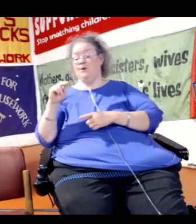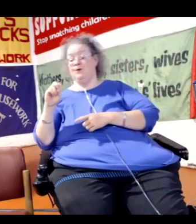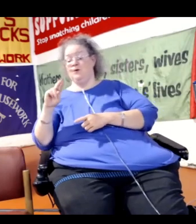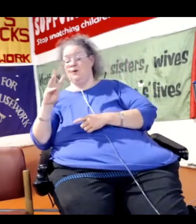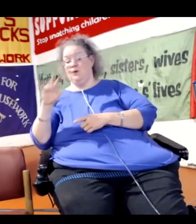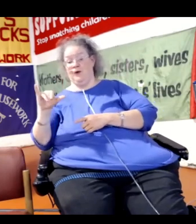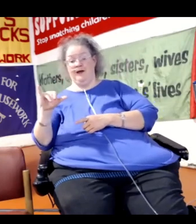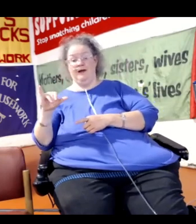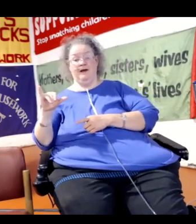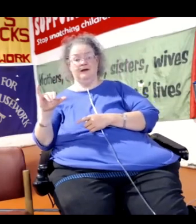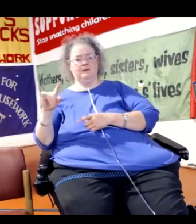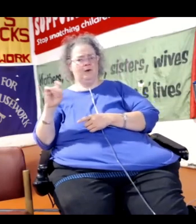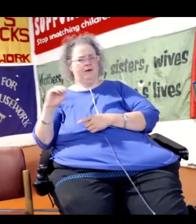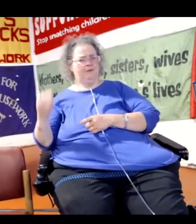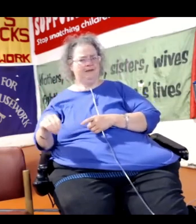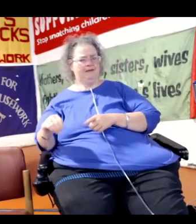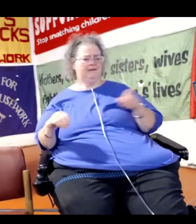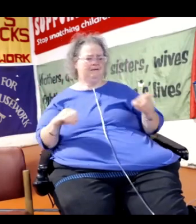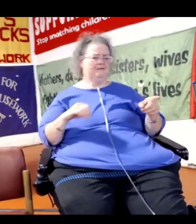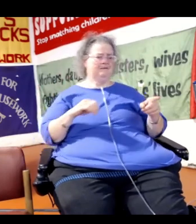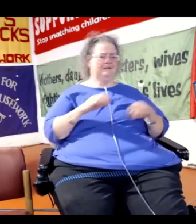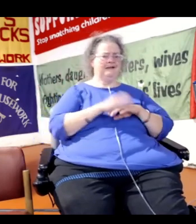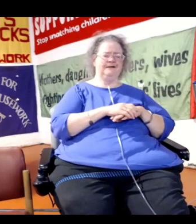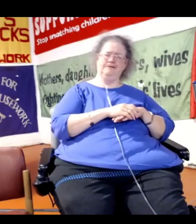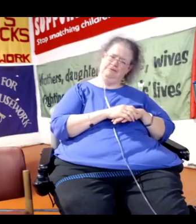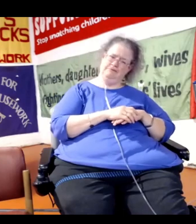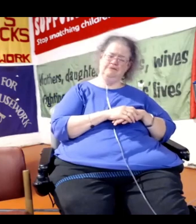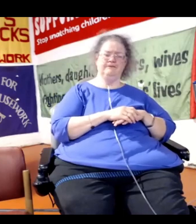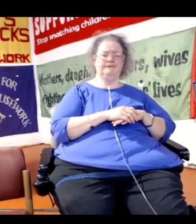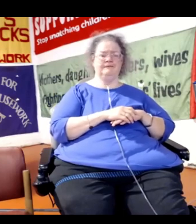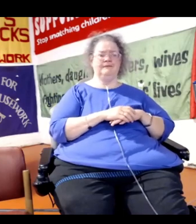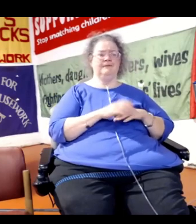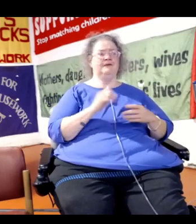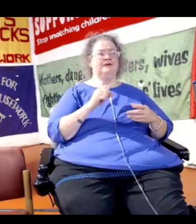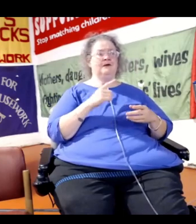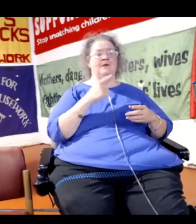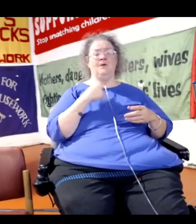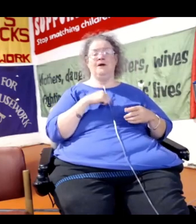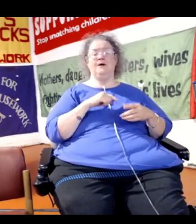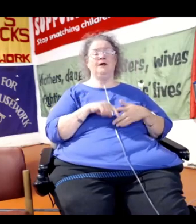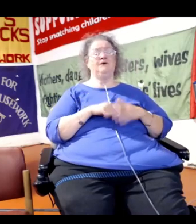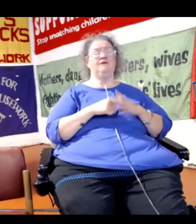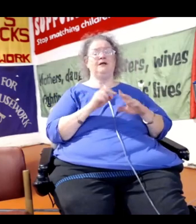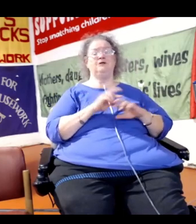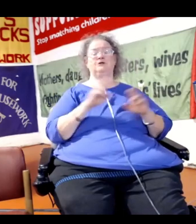the biggest job, that happens everywhere, you know, about to start on the biggest job of our life, we get a pay